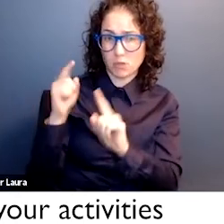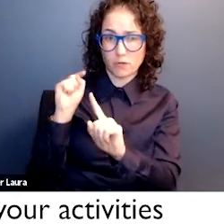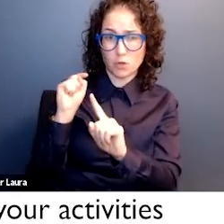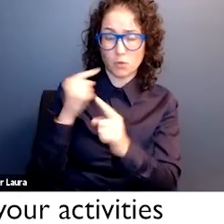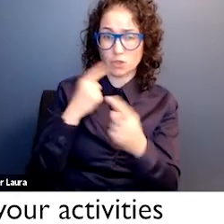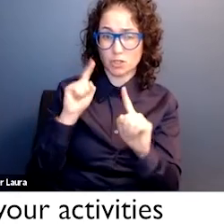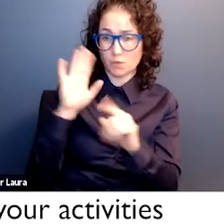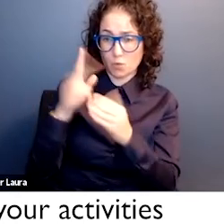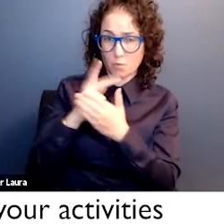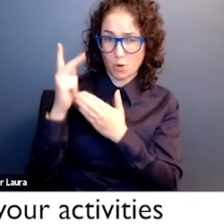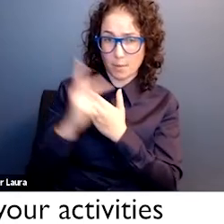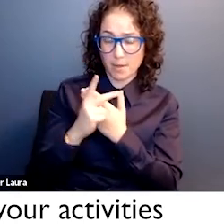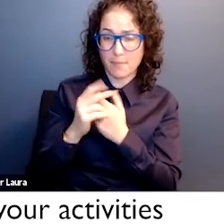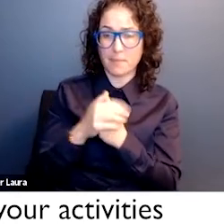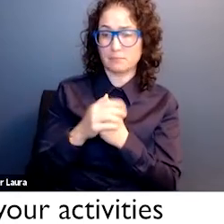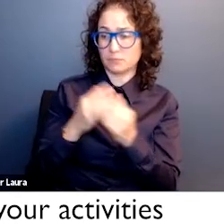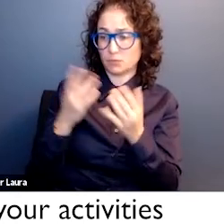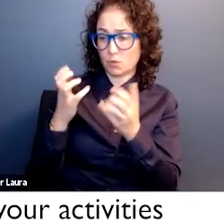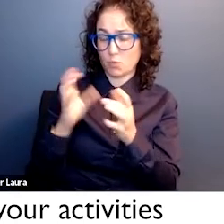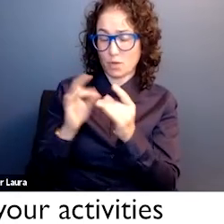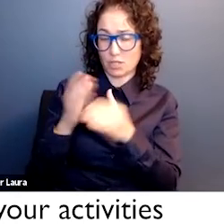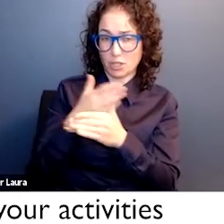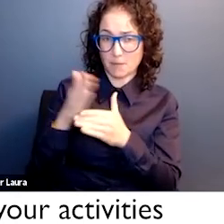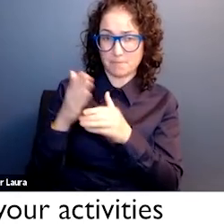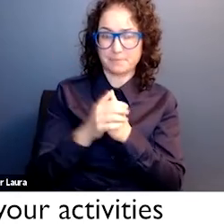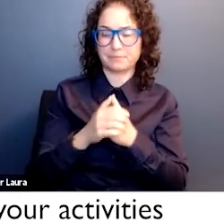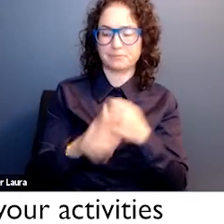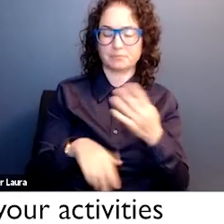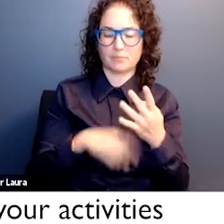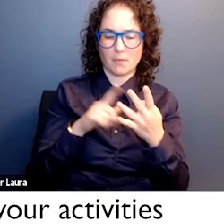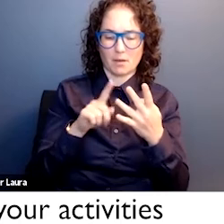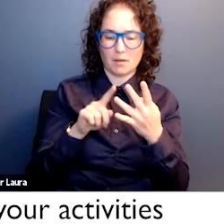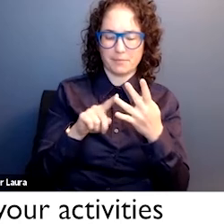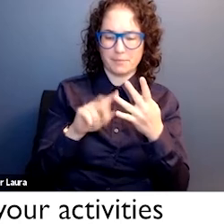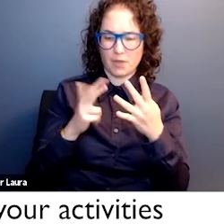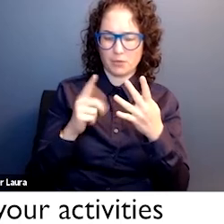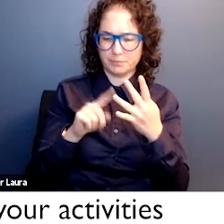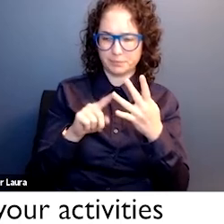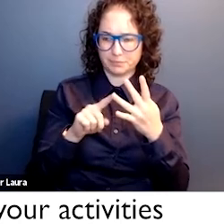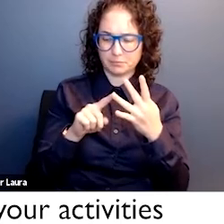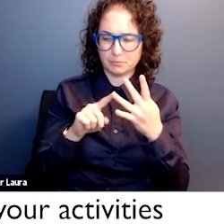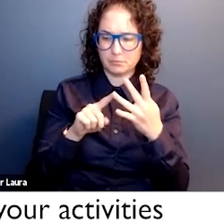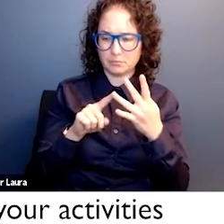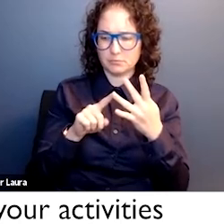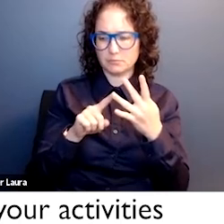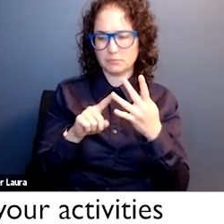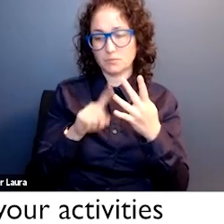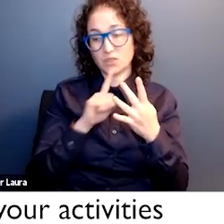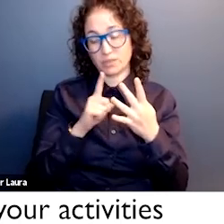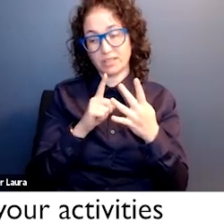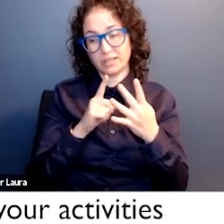achieved in your programming that you would like to share? And then the third question is a timely